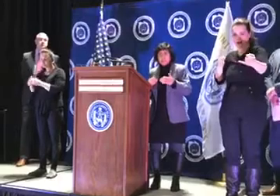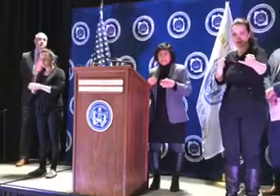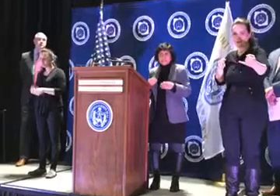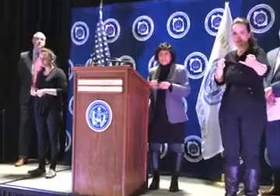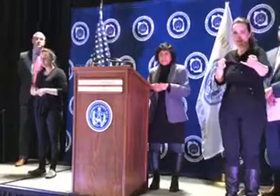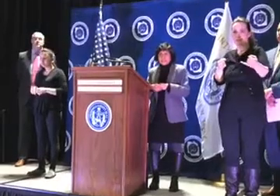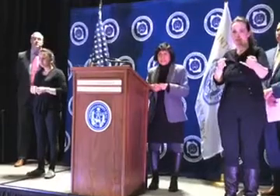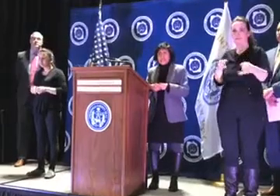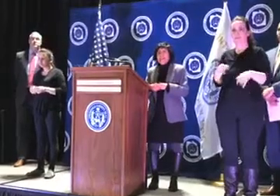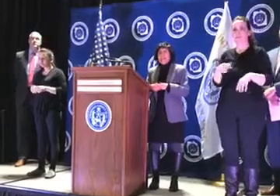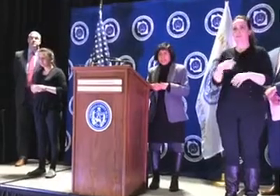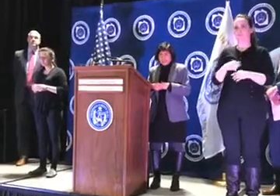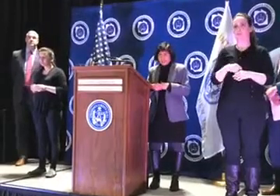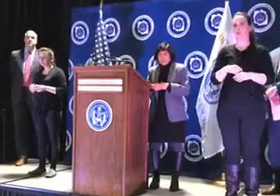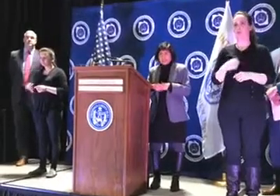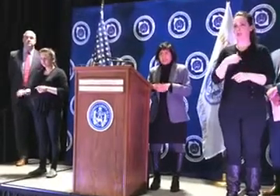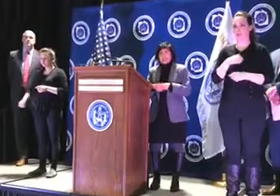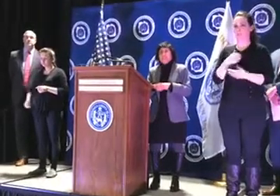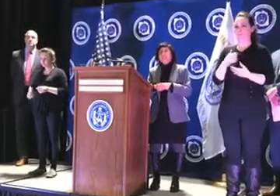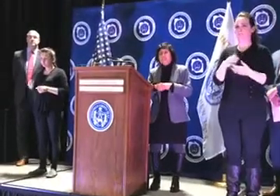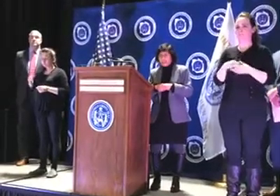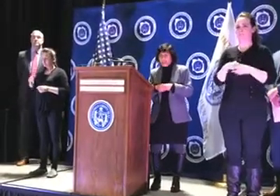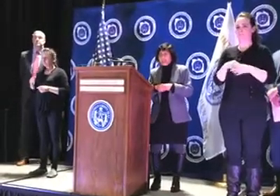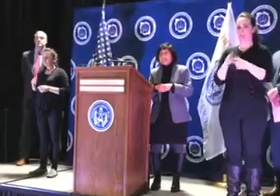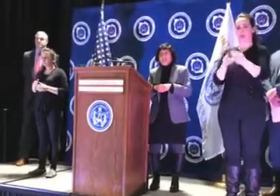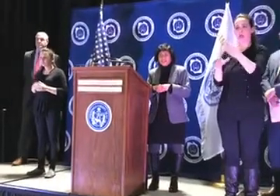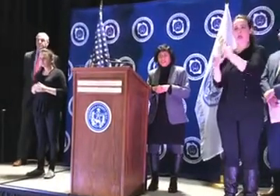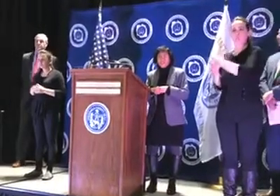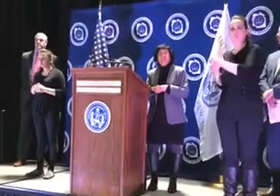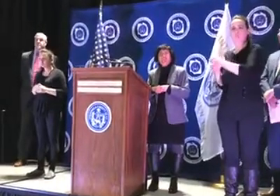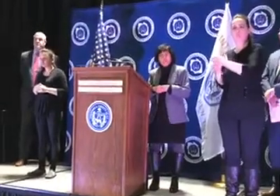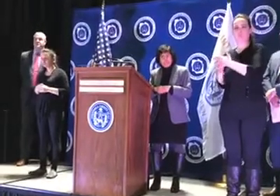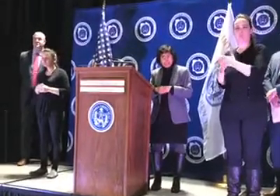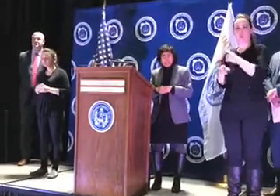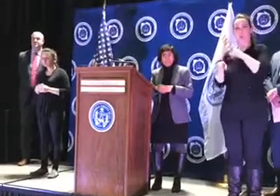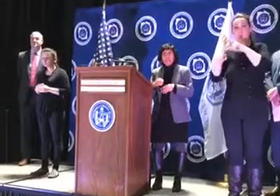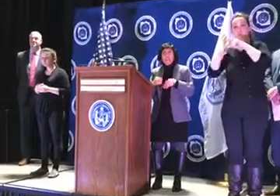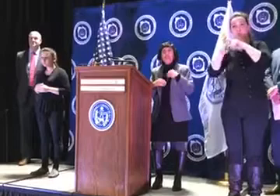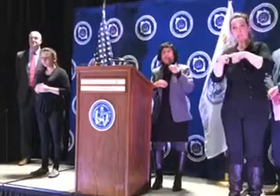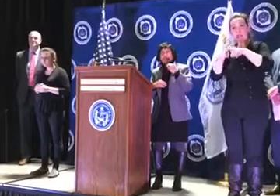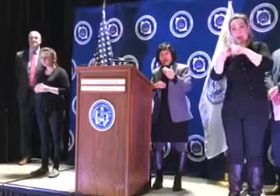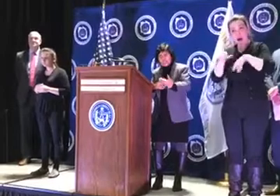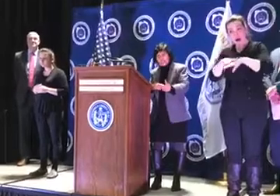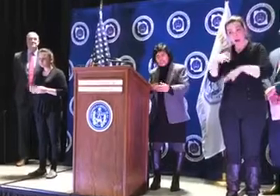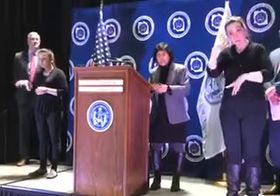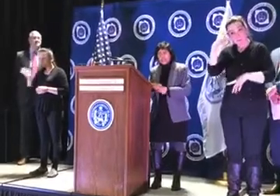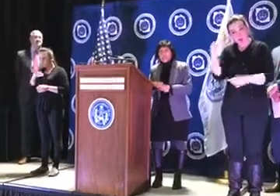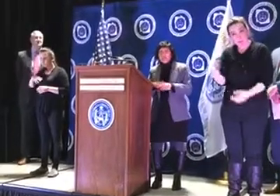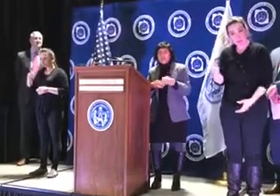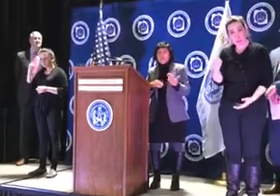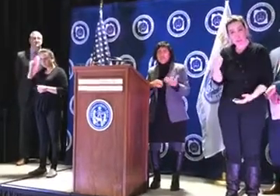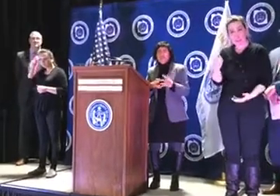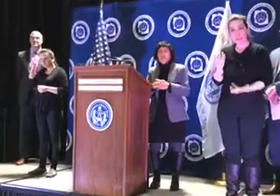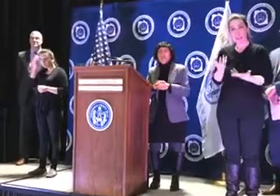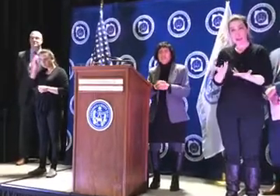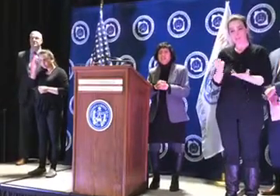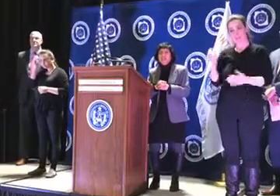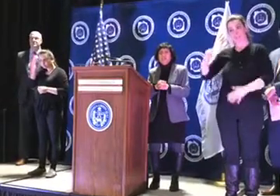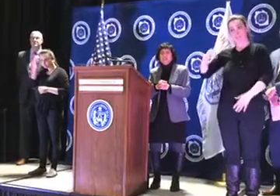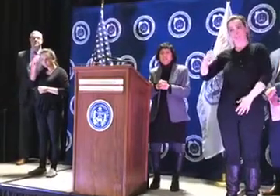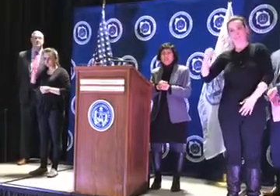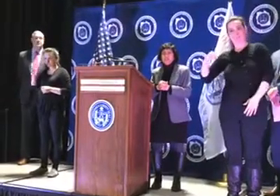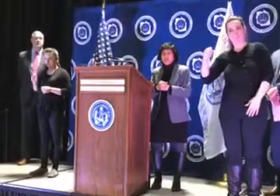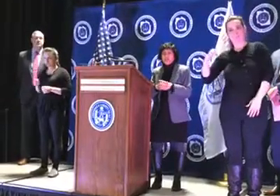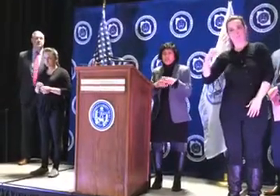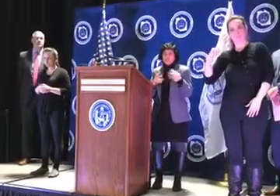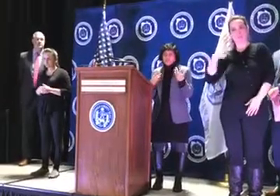sense? Right. It does. So we give them time. We just go back and ask them. Usually what I tell